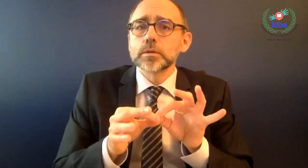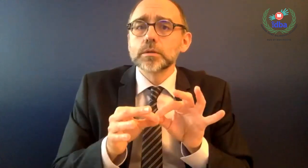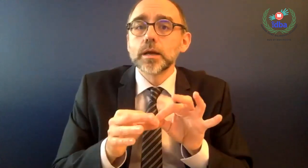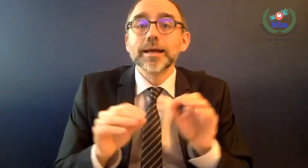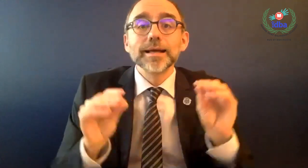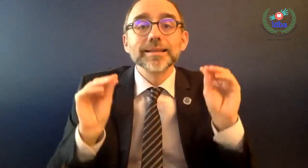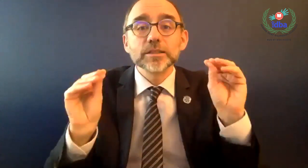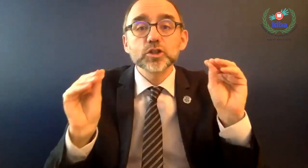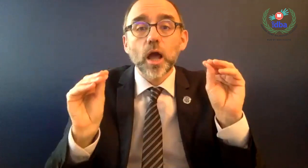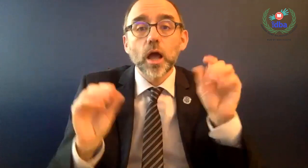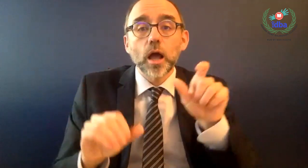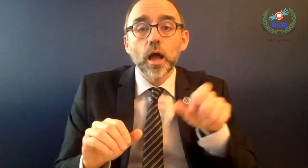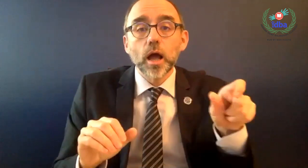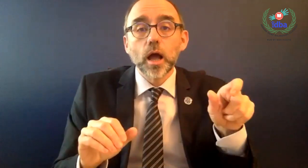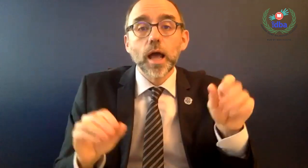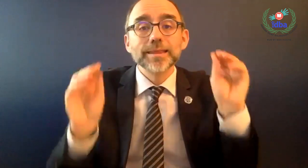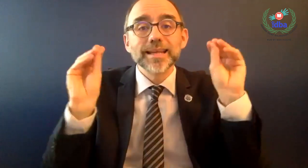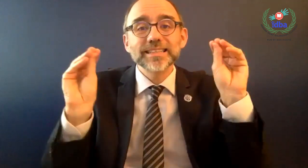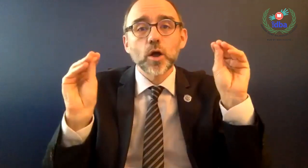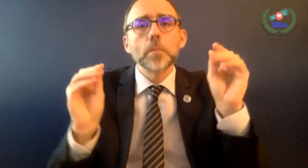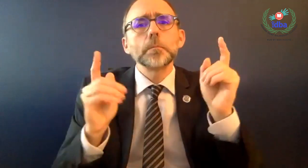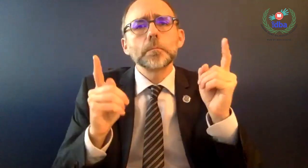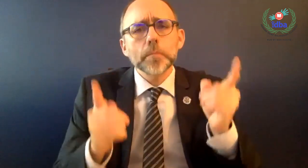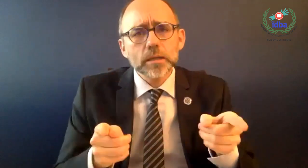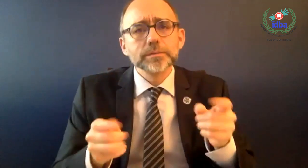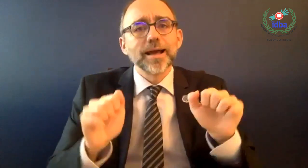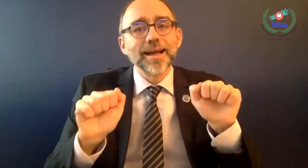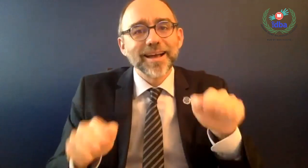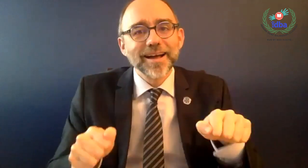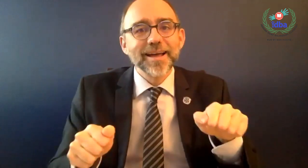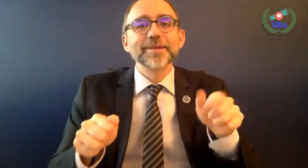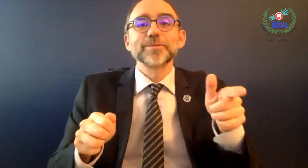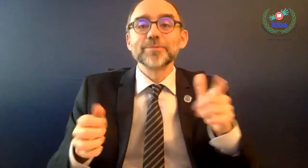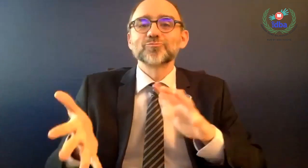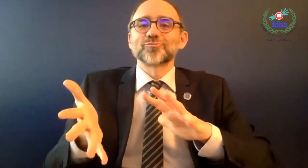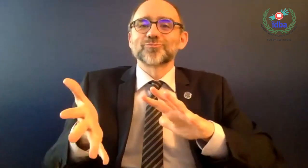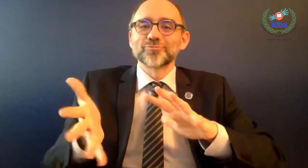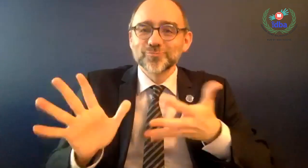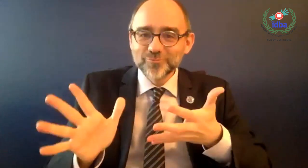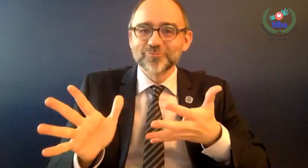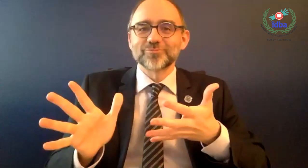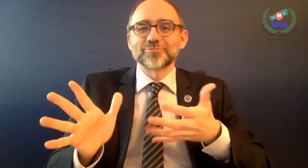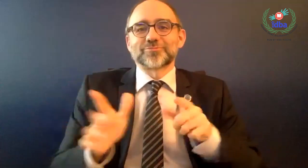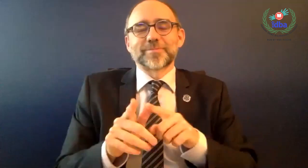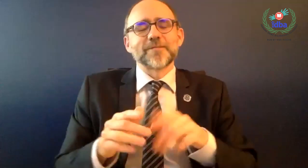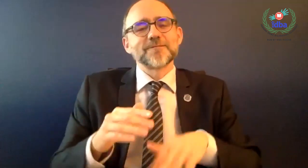And third one is also very important that the teachers must be using sign